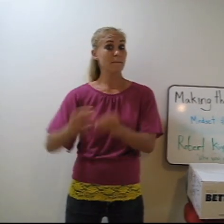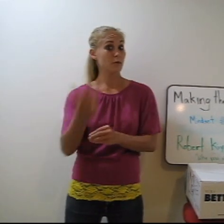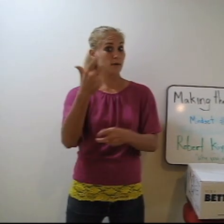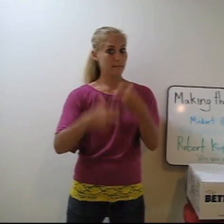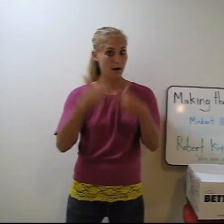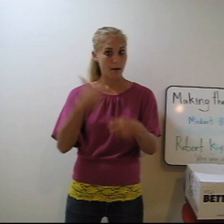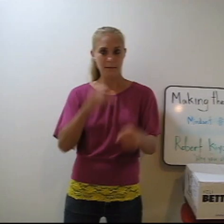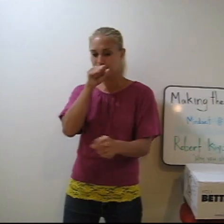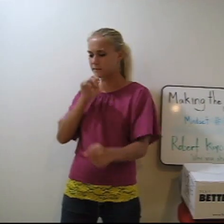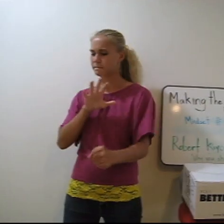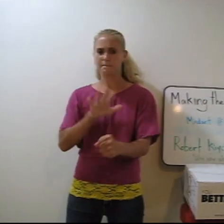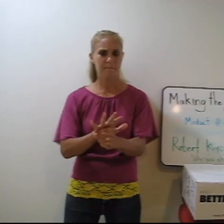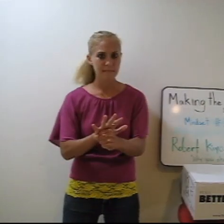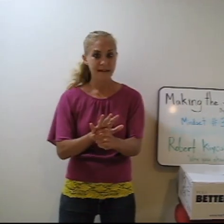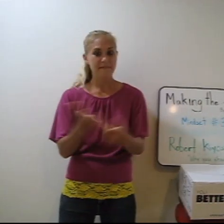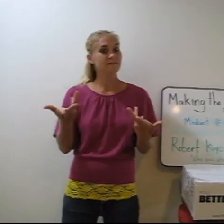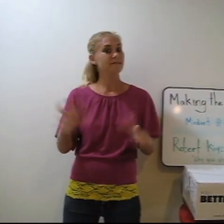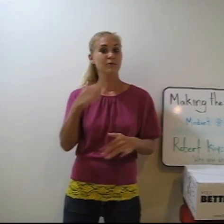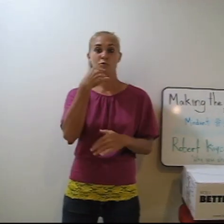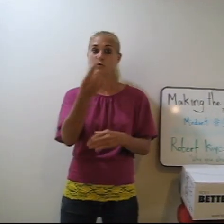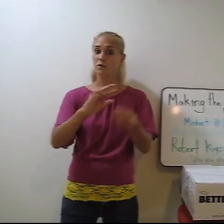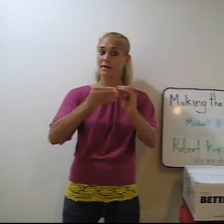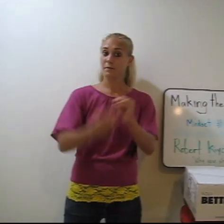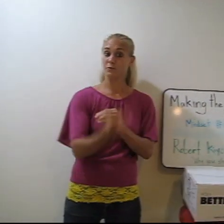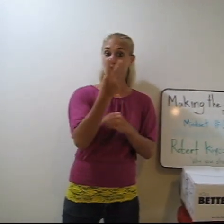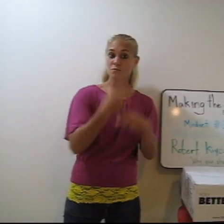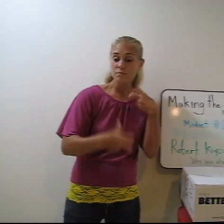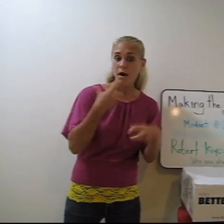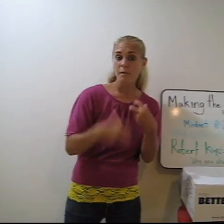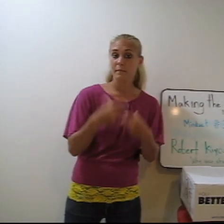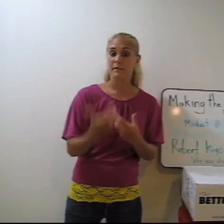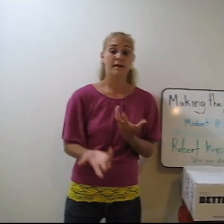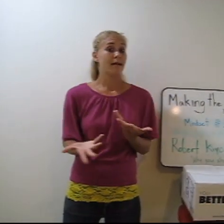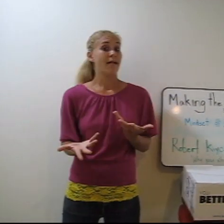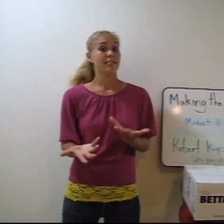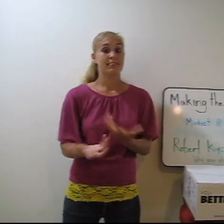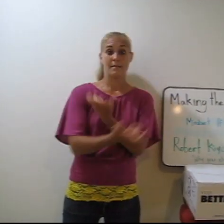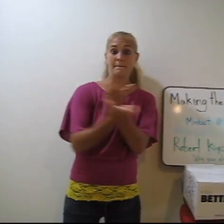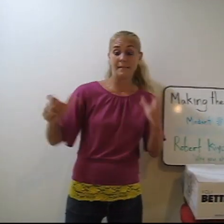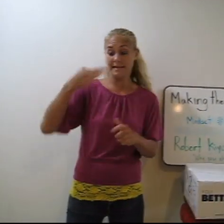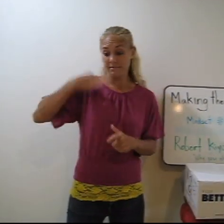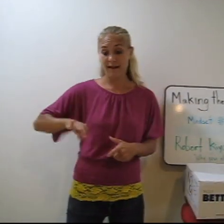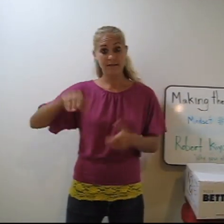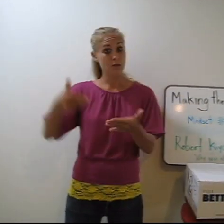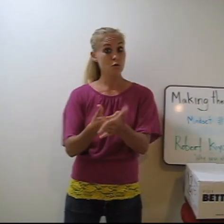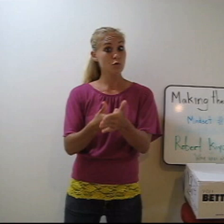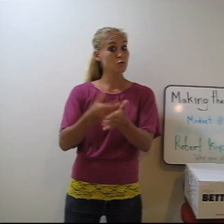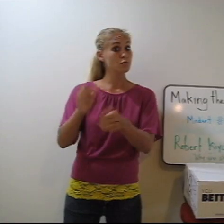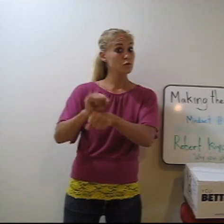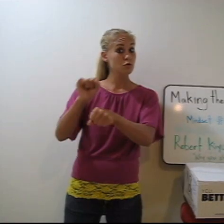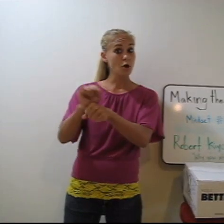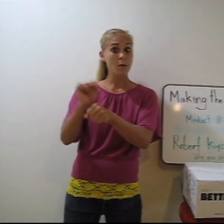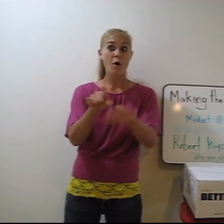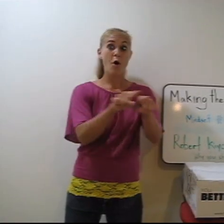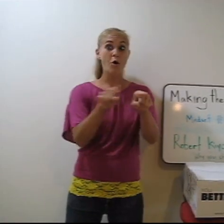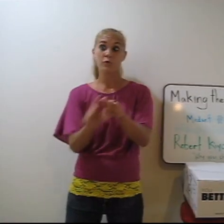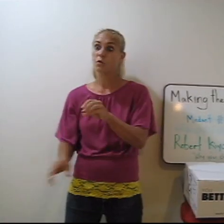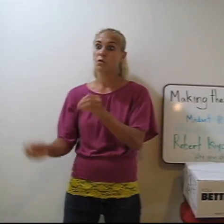commitment. As I mentioned in landmine number two, the greatest benefits of this new venture are also the most sinister danger